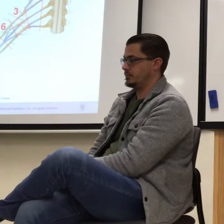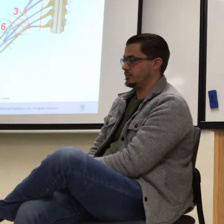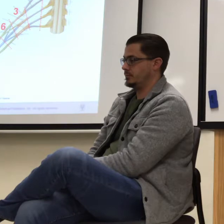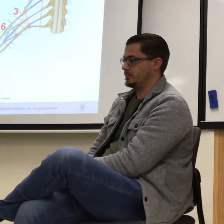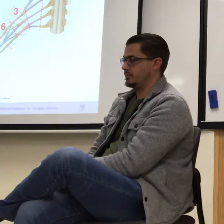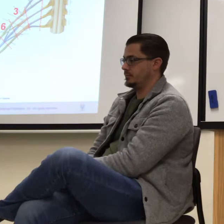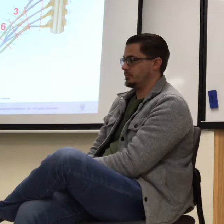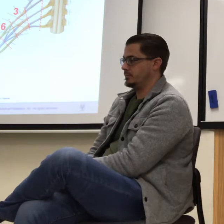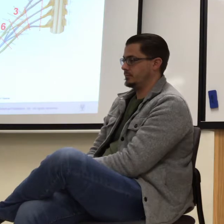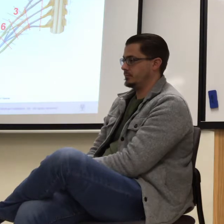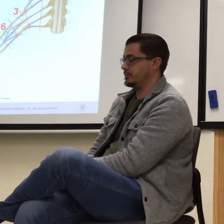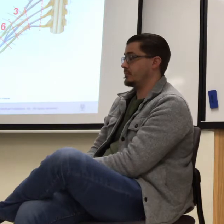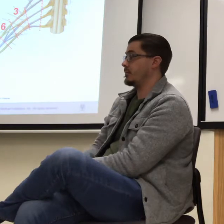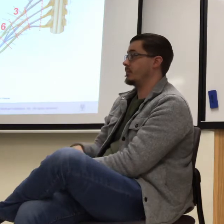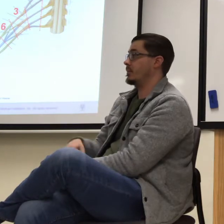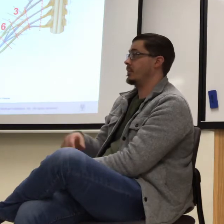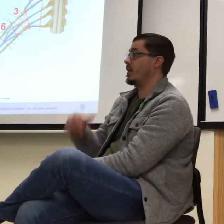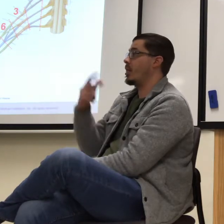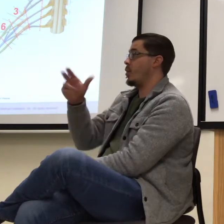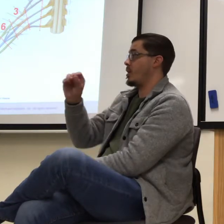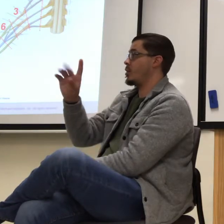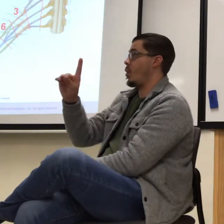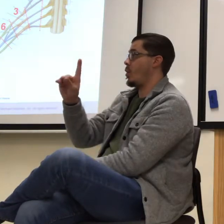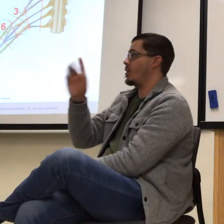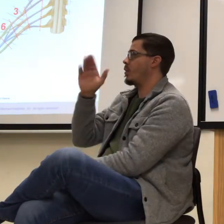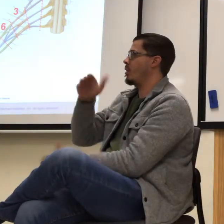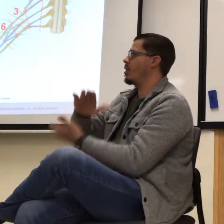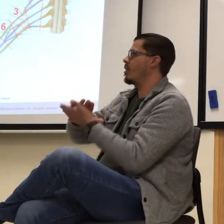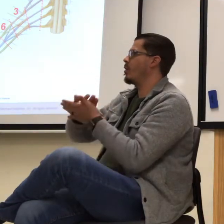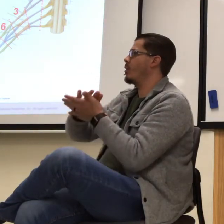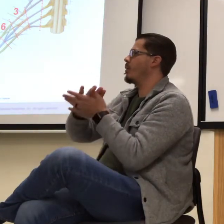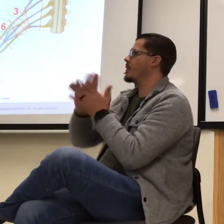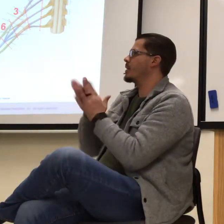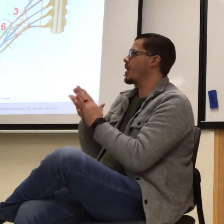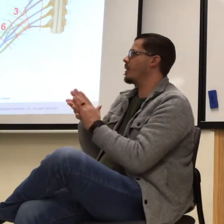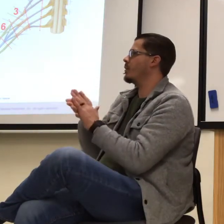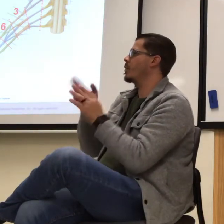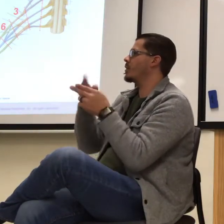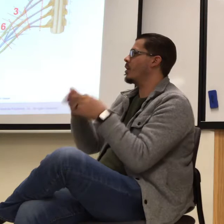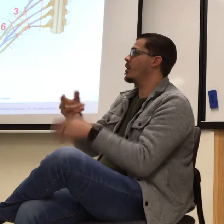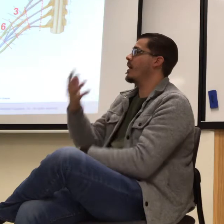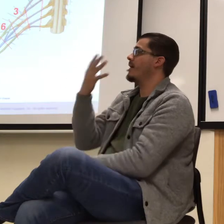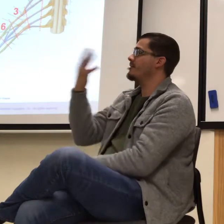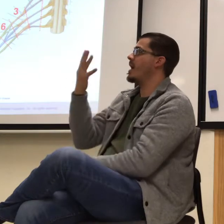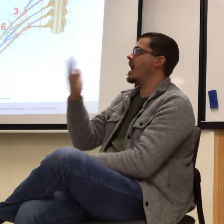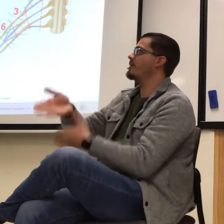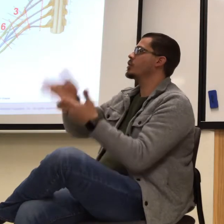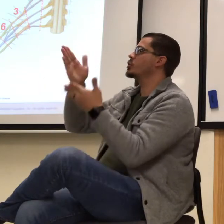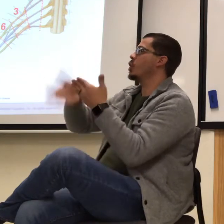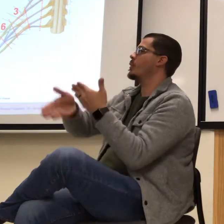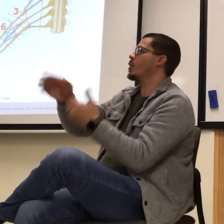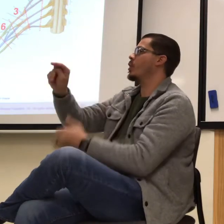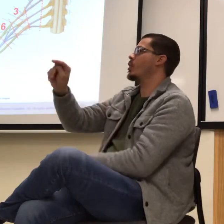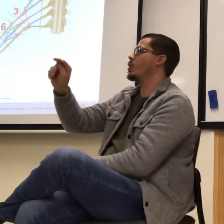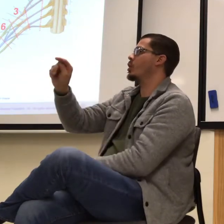Now those three cords will form what are called five terminal branches.